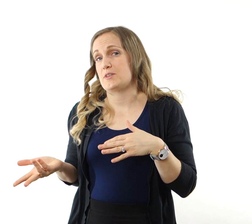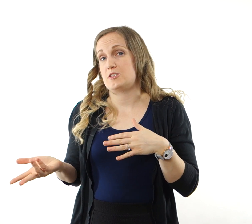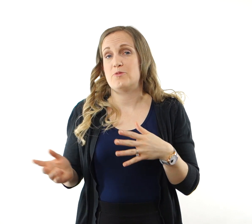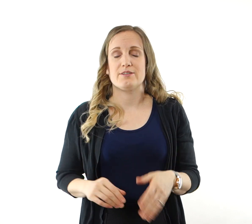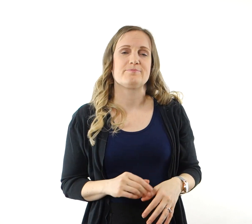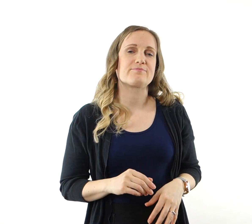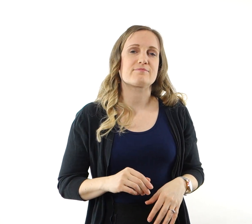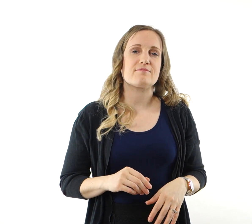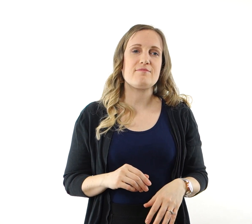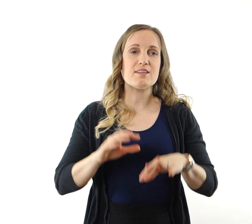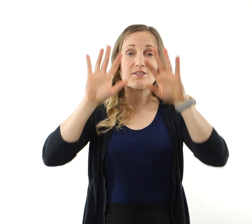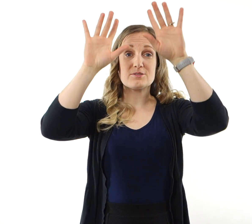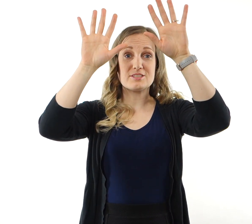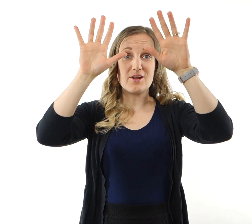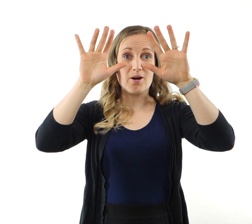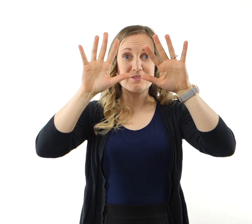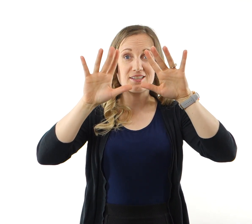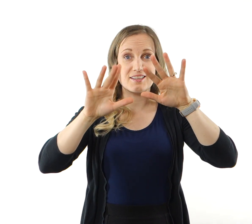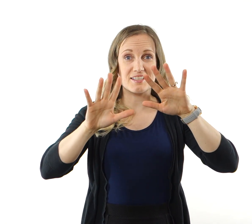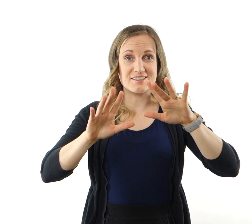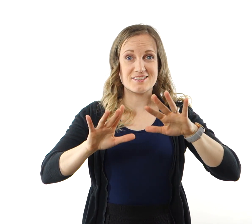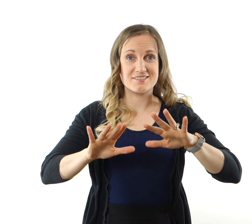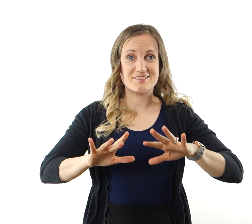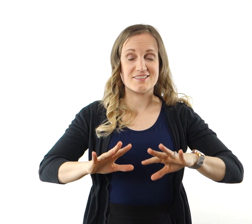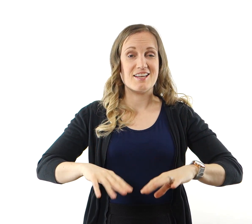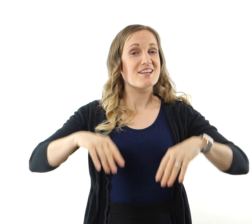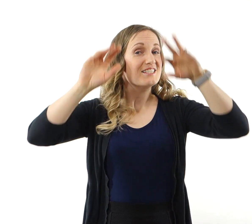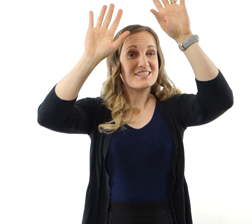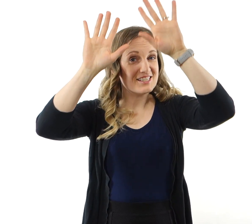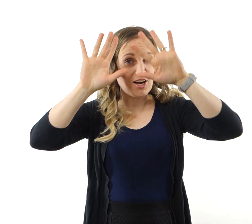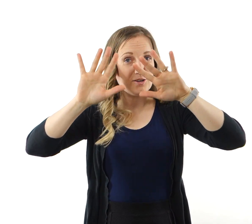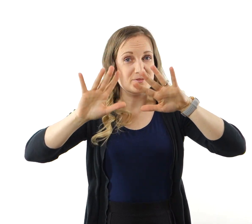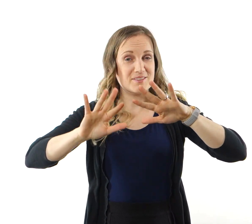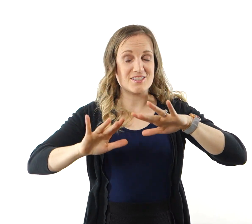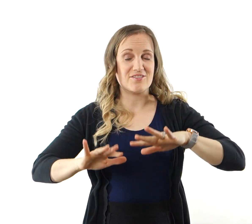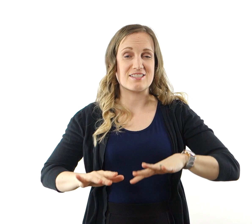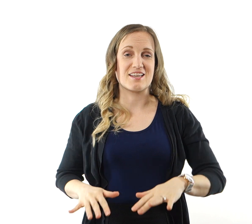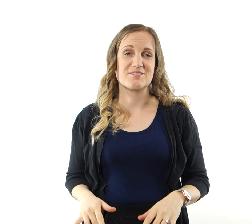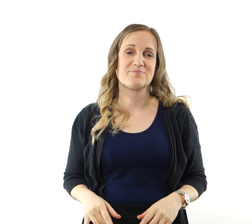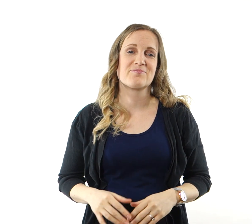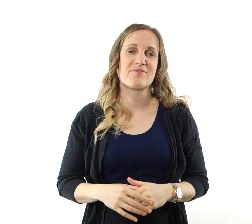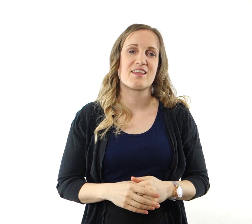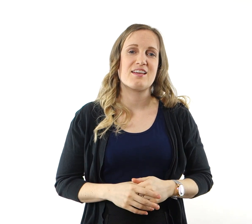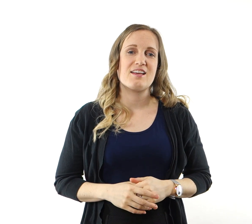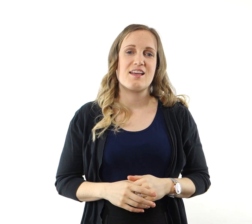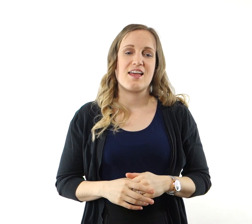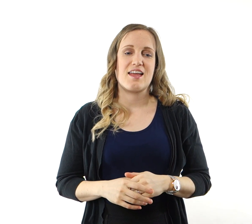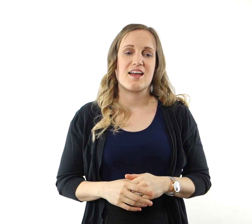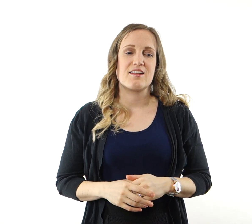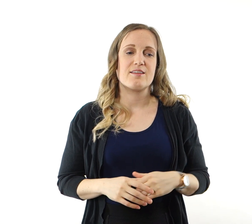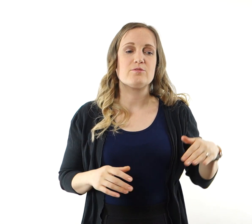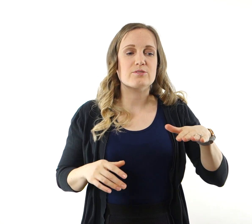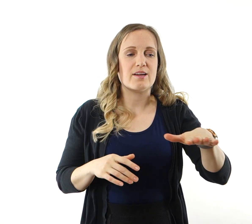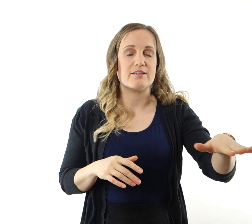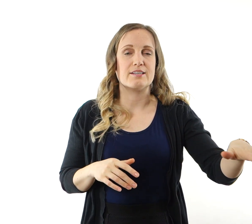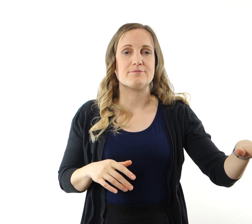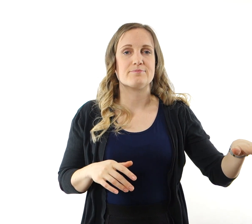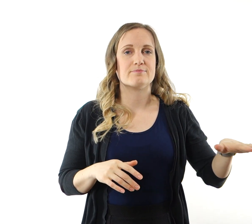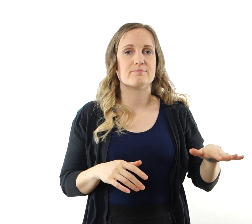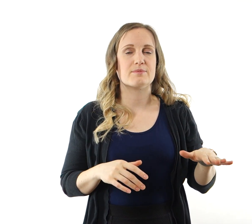spring. So snow is like this. Snow, that's a fun sign. And then we'll do area because